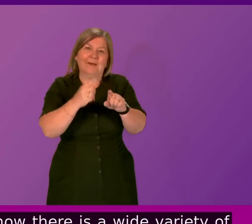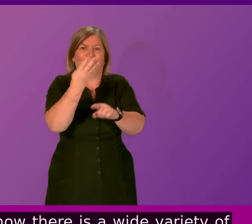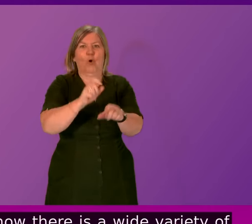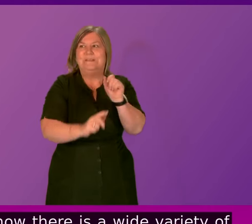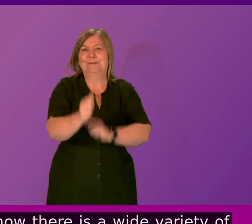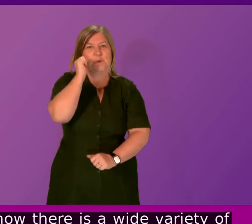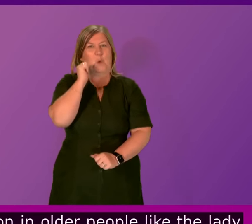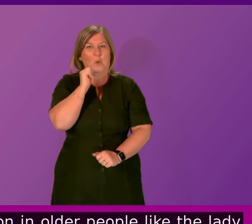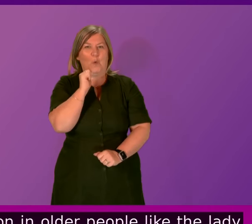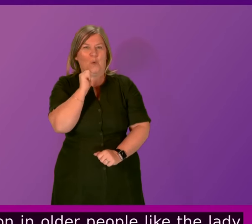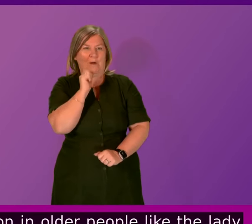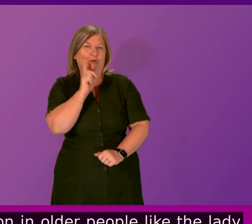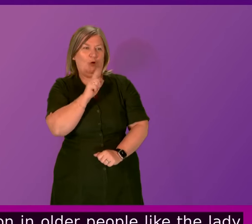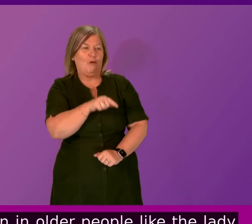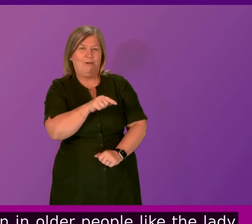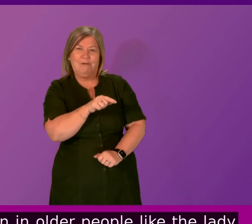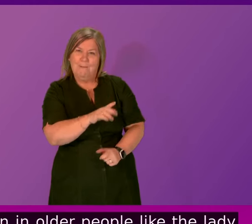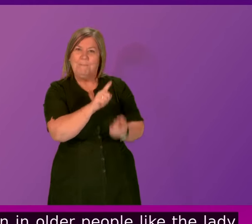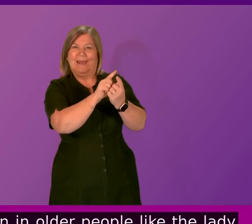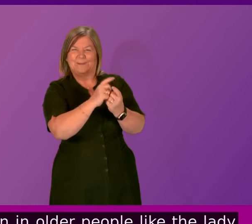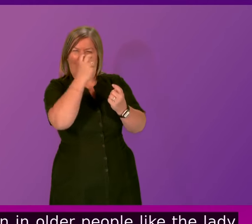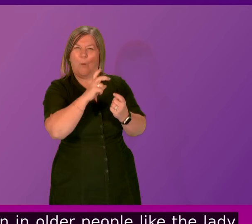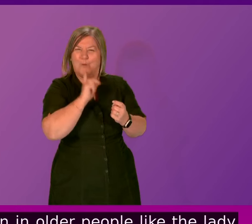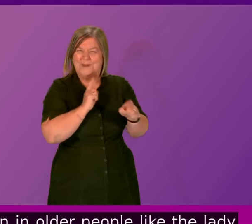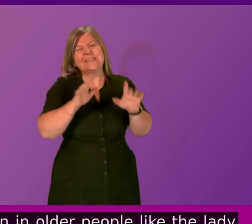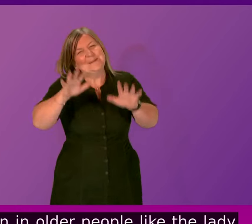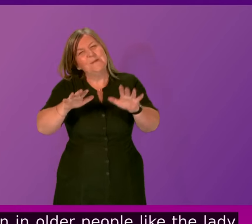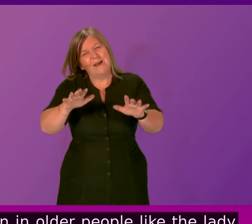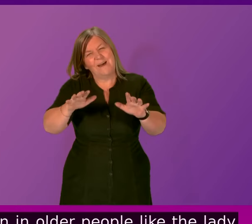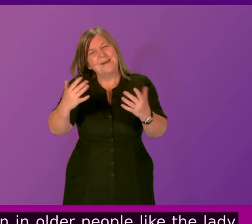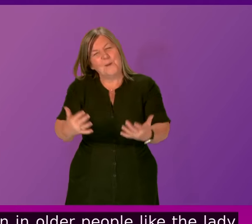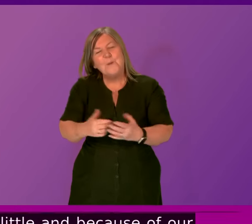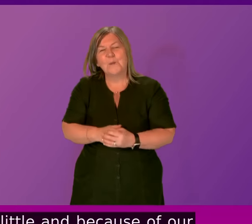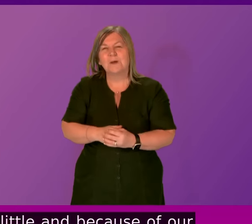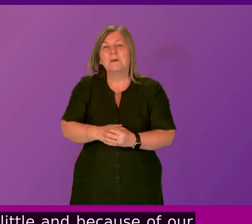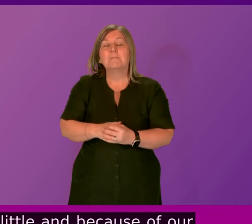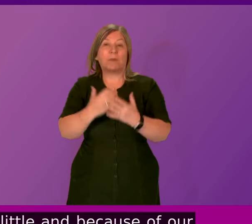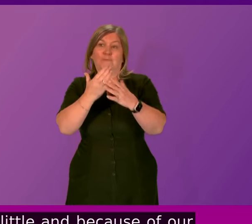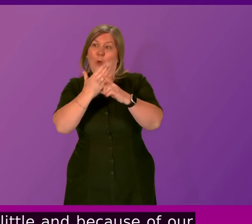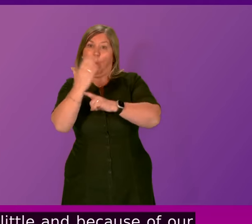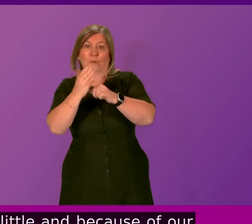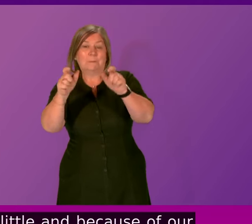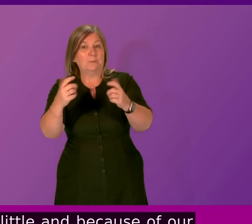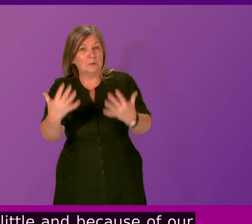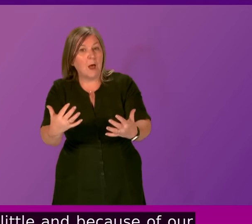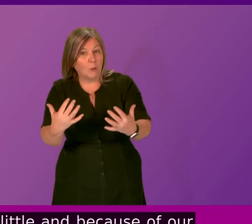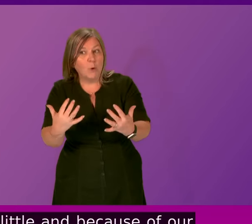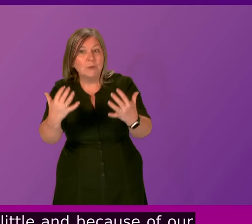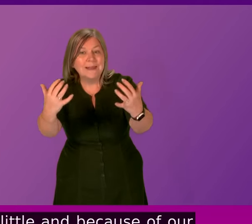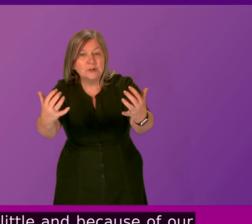when I was just little. And because of our ageing population, as has been said, it is due to